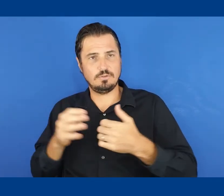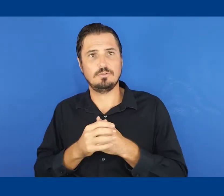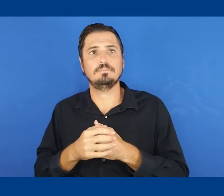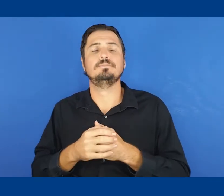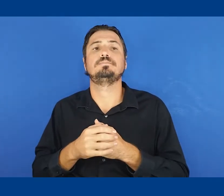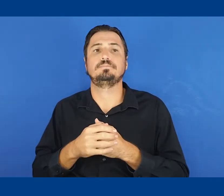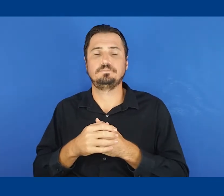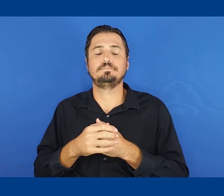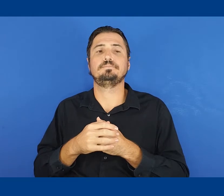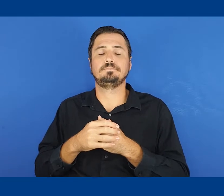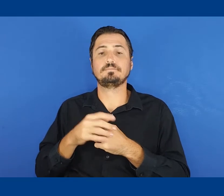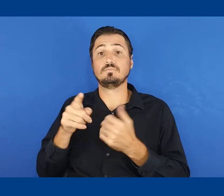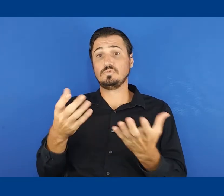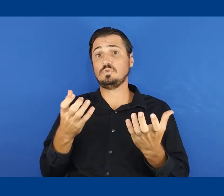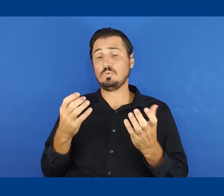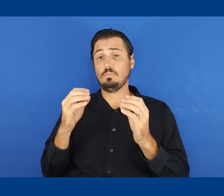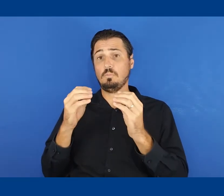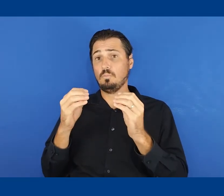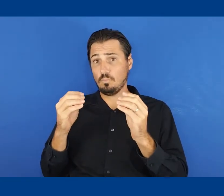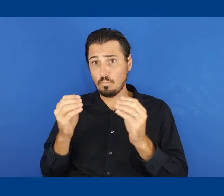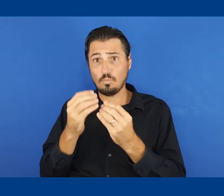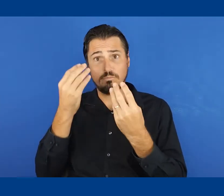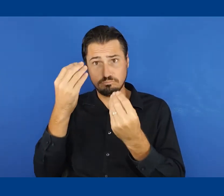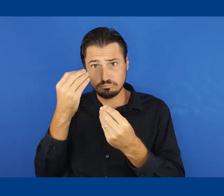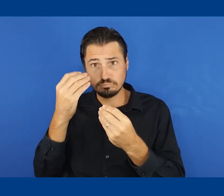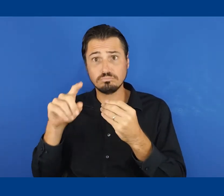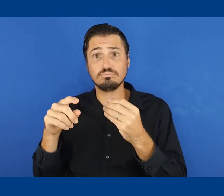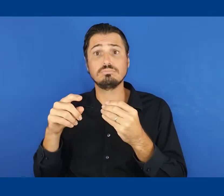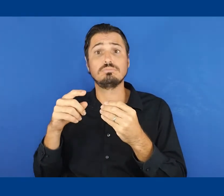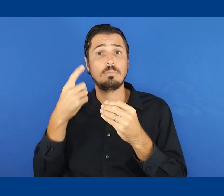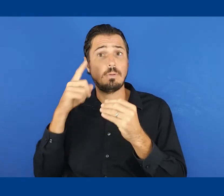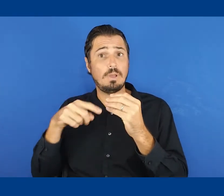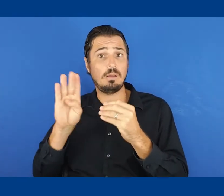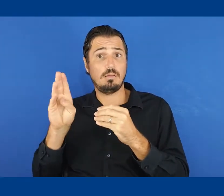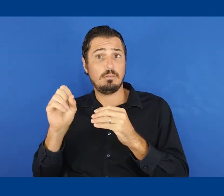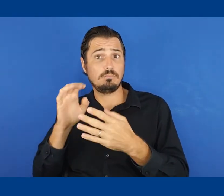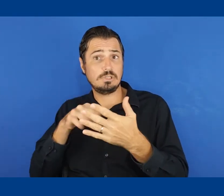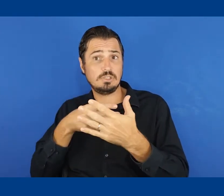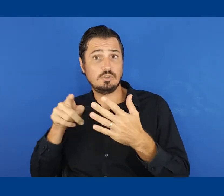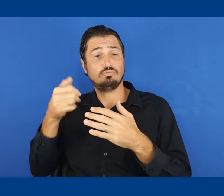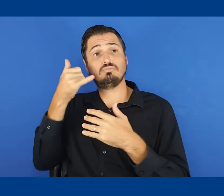bus transportation, please call the Kauai Bus at